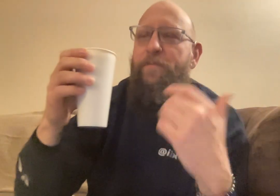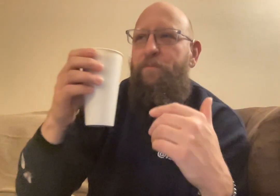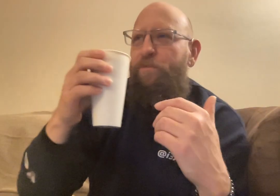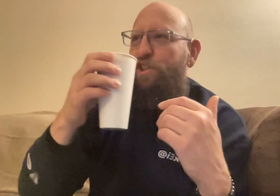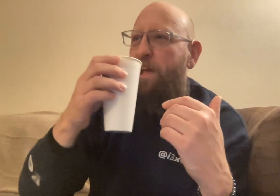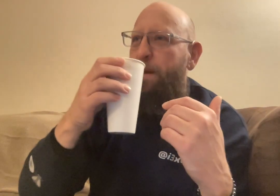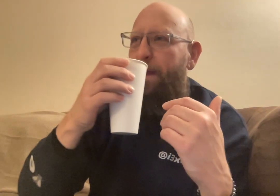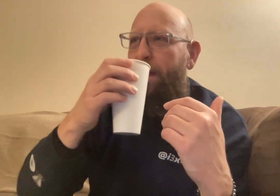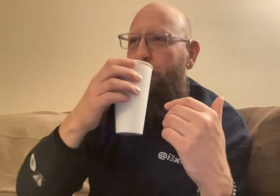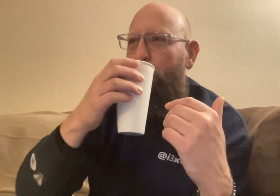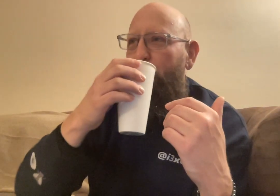mean, shit, man.